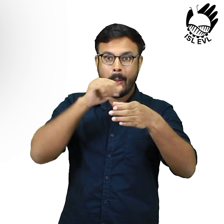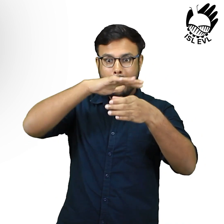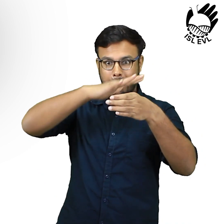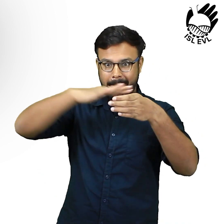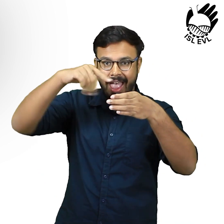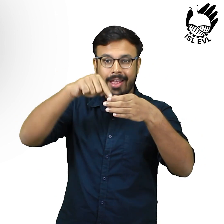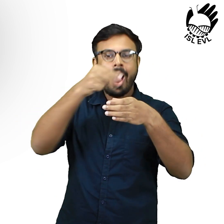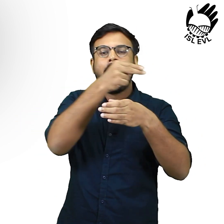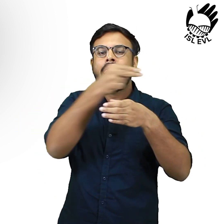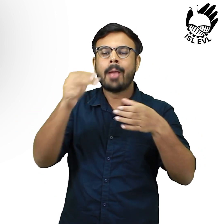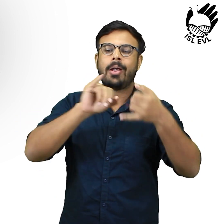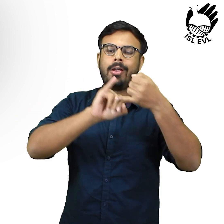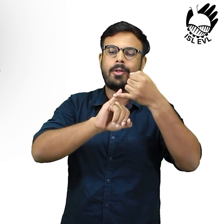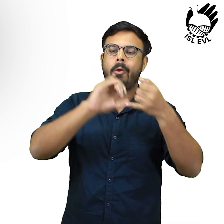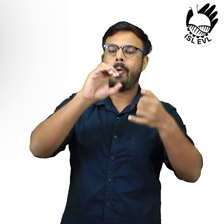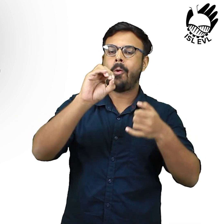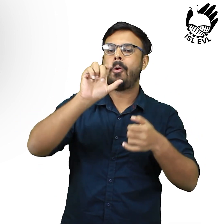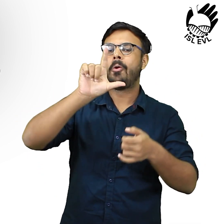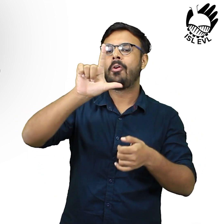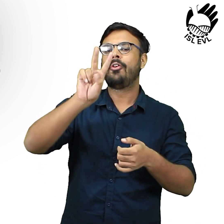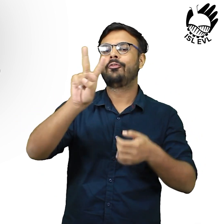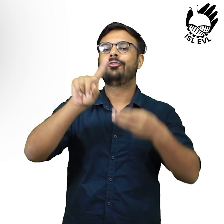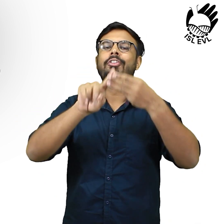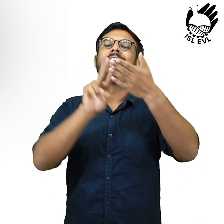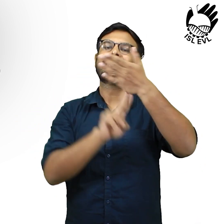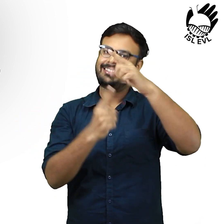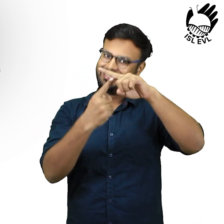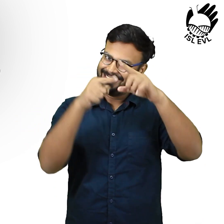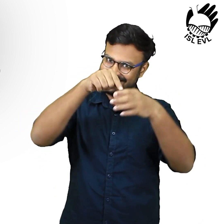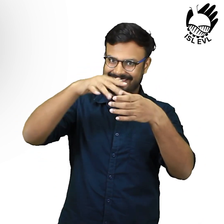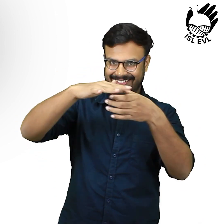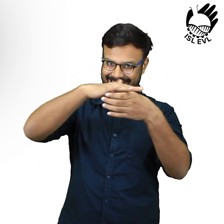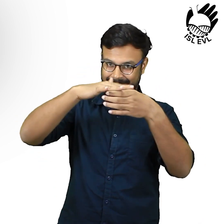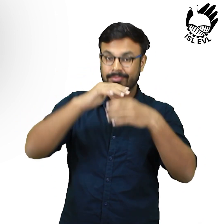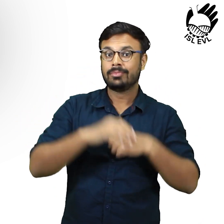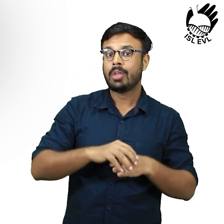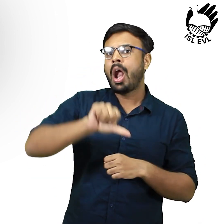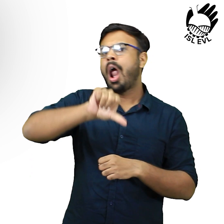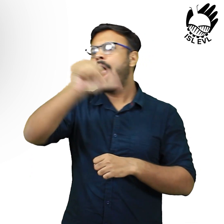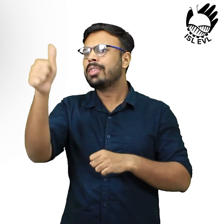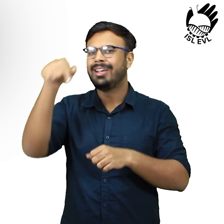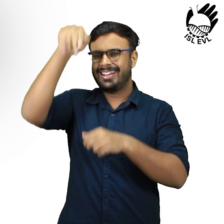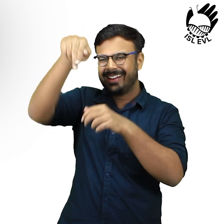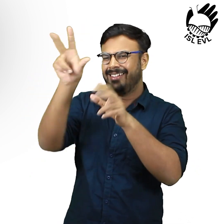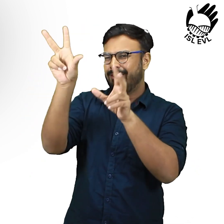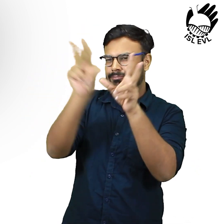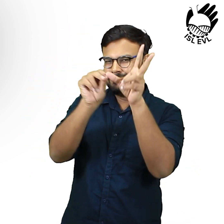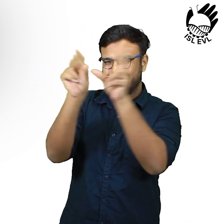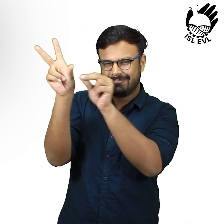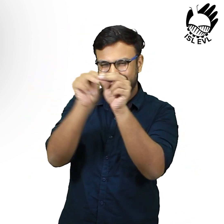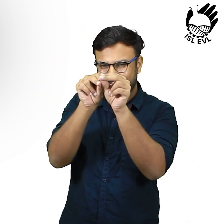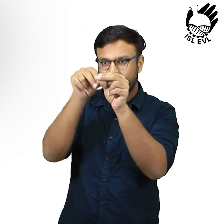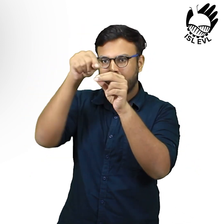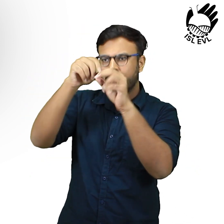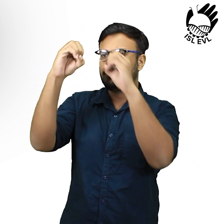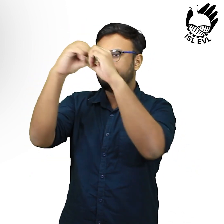some left over at the bottom of the glass. Is that the leftover sugar that cannot be dissolved now? The